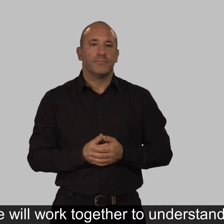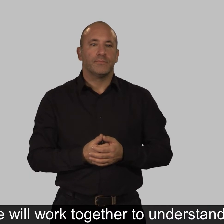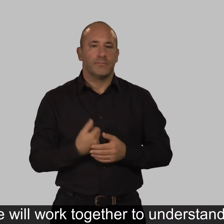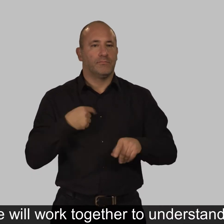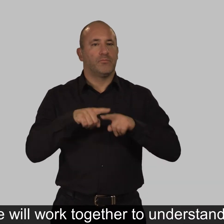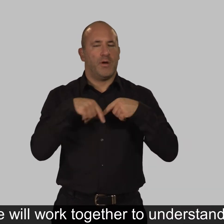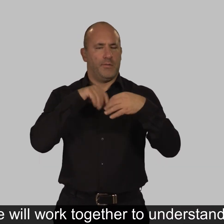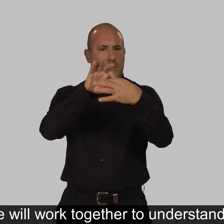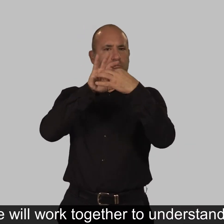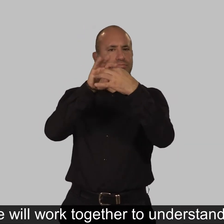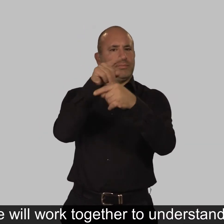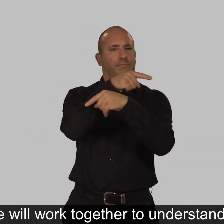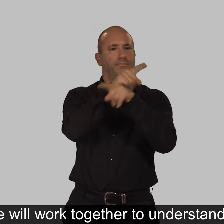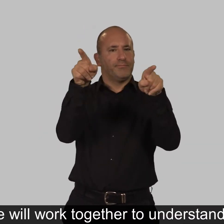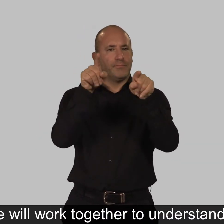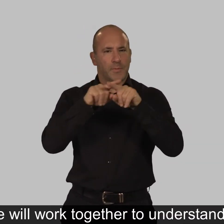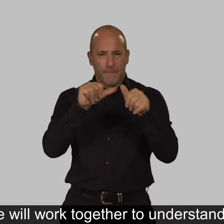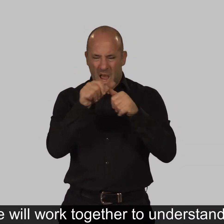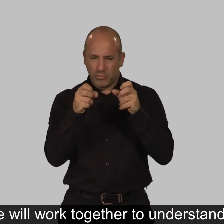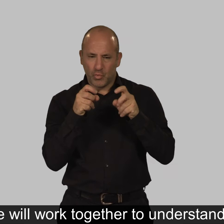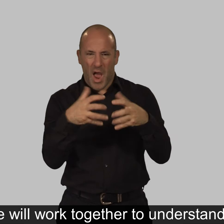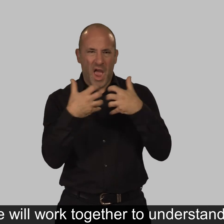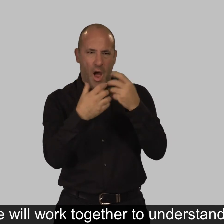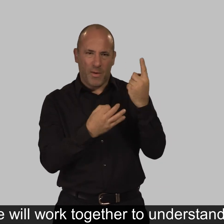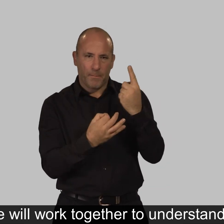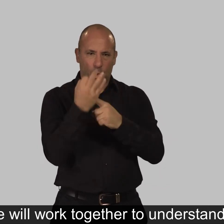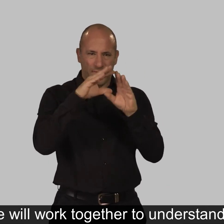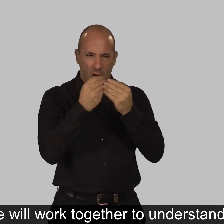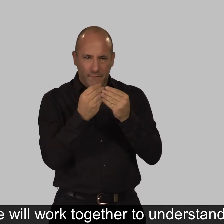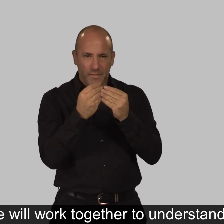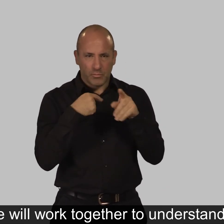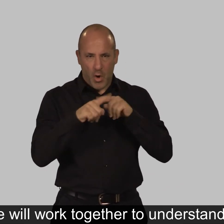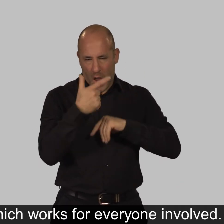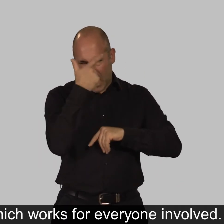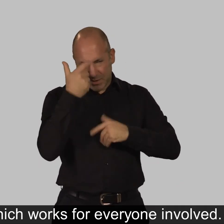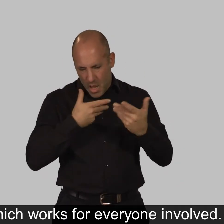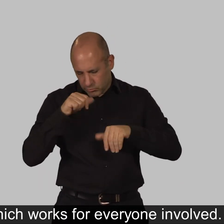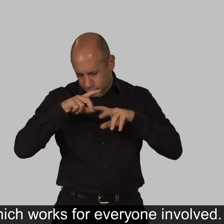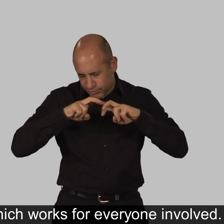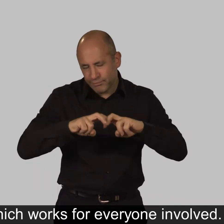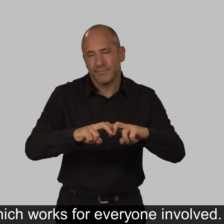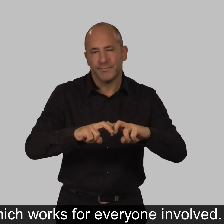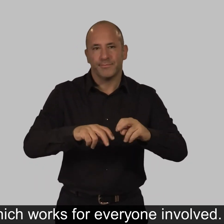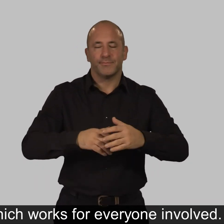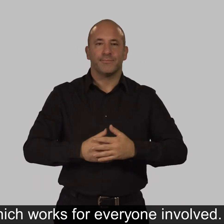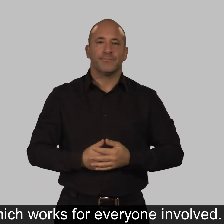We will work together to understand the best way to do this, which works for everyone involved.